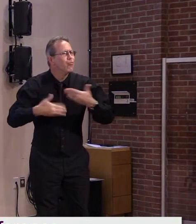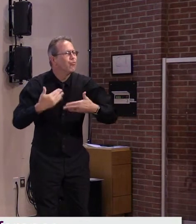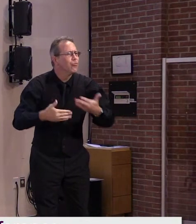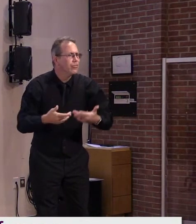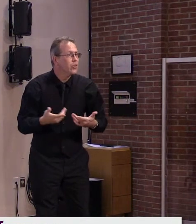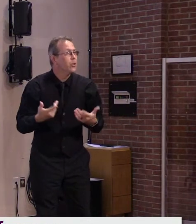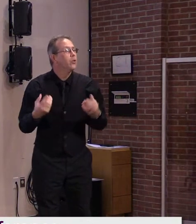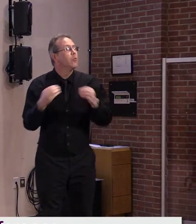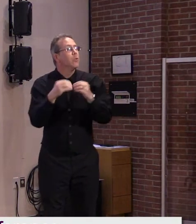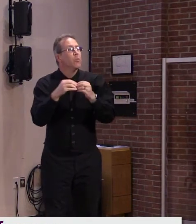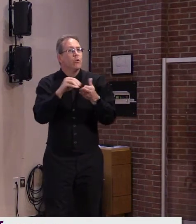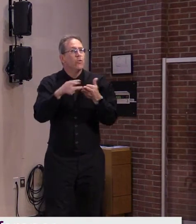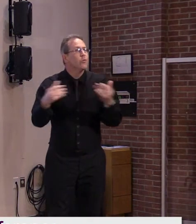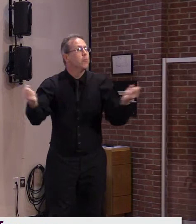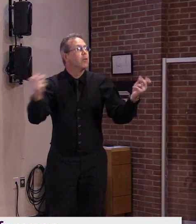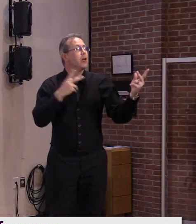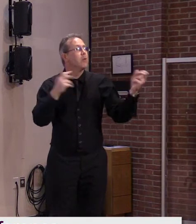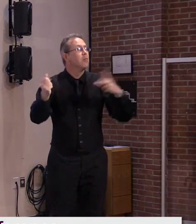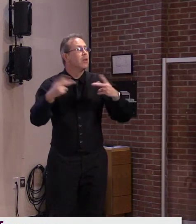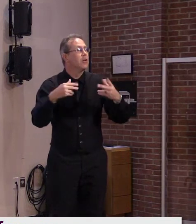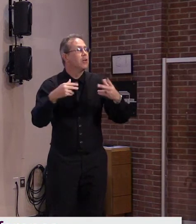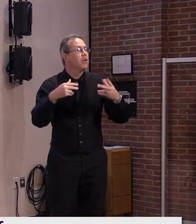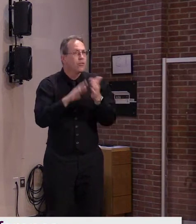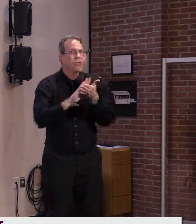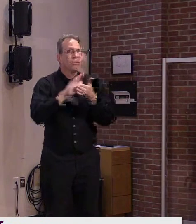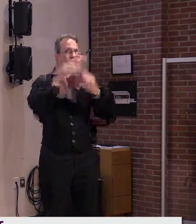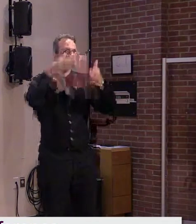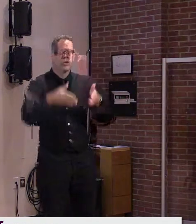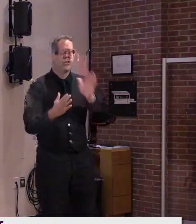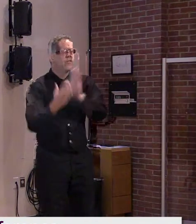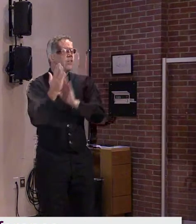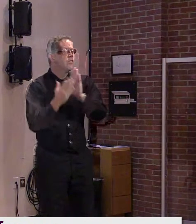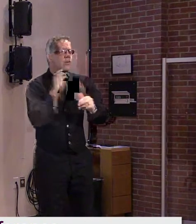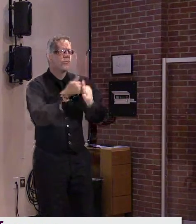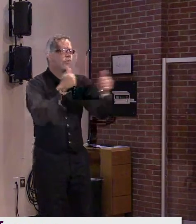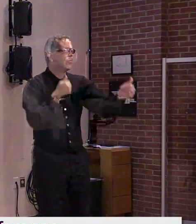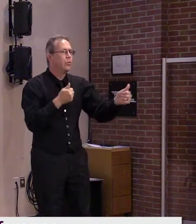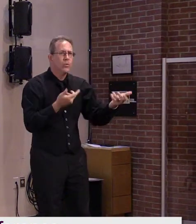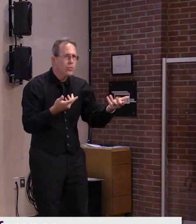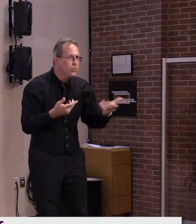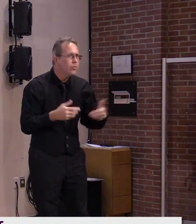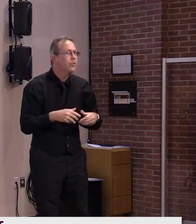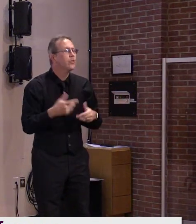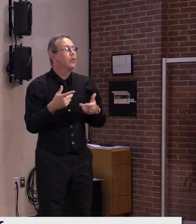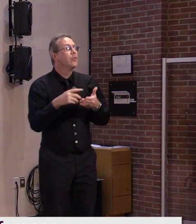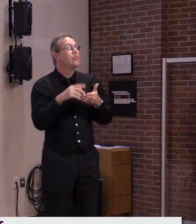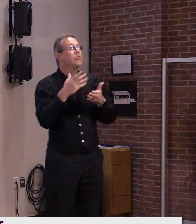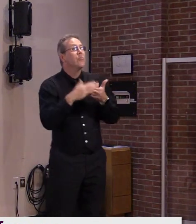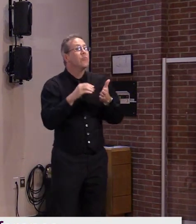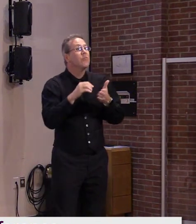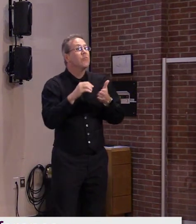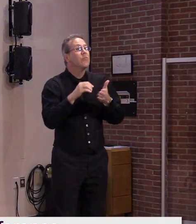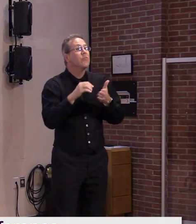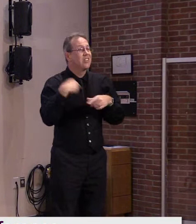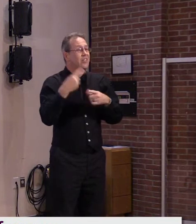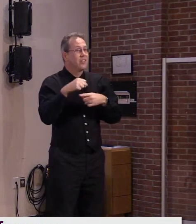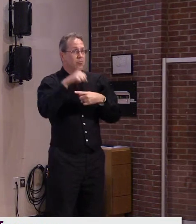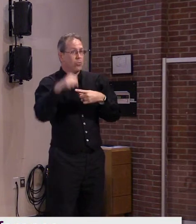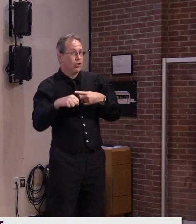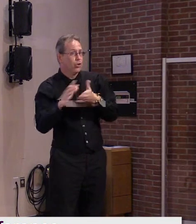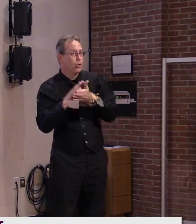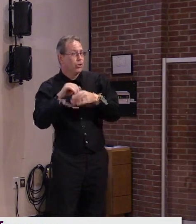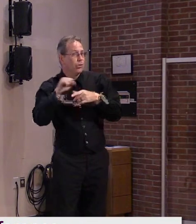physically on campus in Vermont doing learning. Testing a little bit lower this semester because they have the ability to